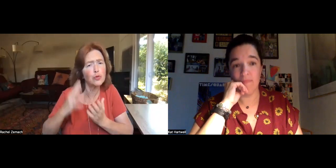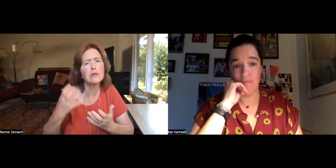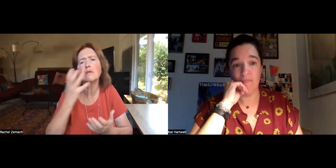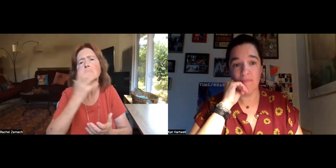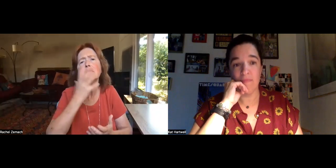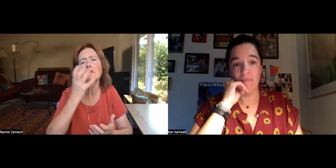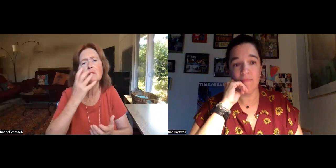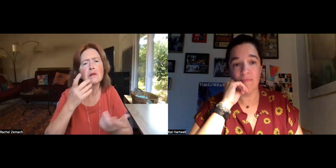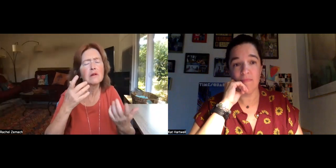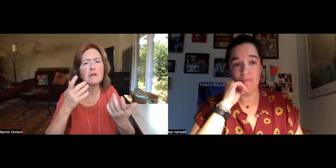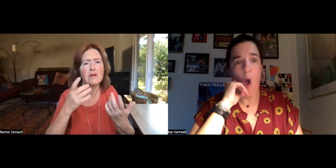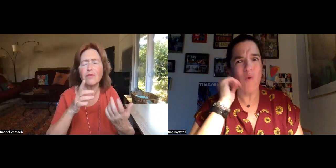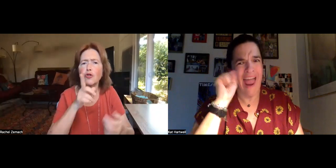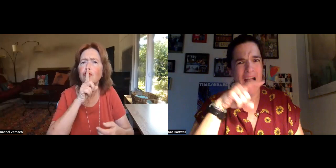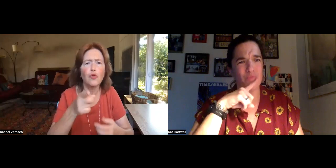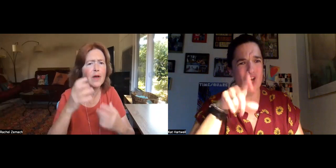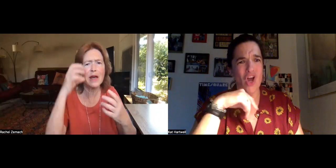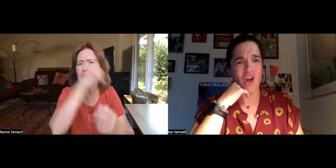children. Oh, yeah, I'm sure.